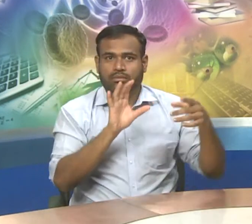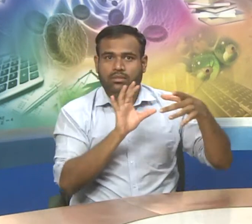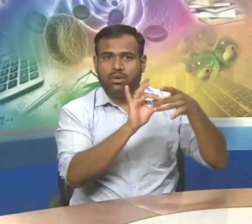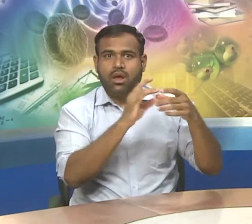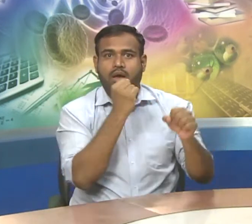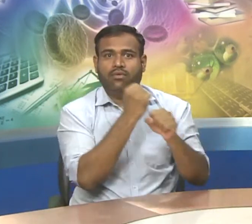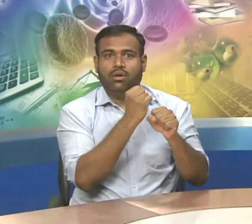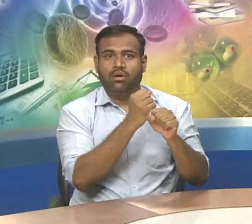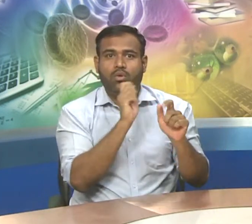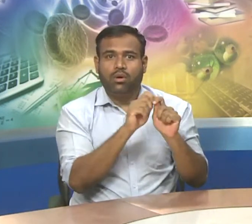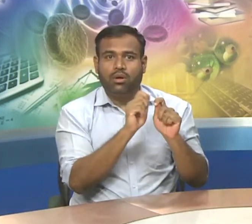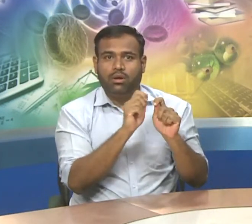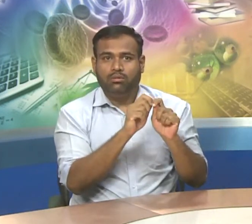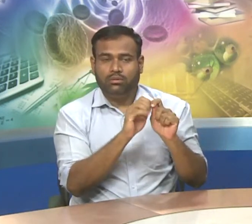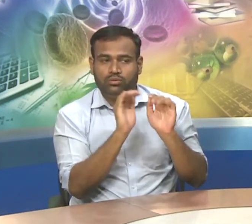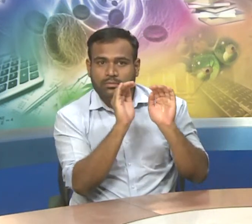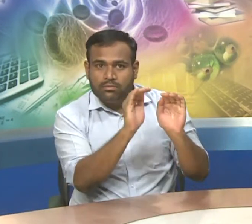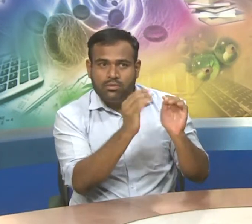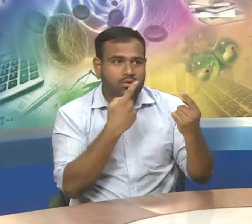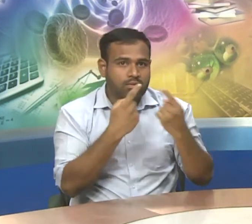have a look at the word Advocate General.